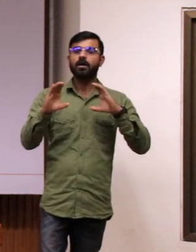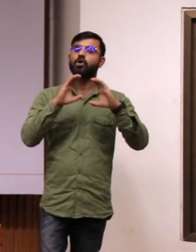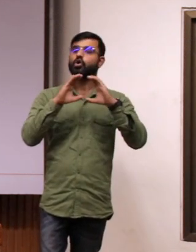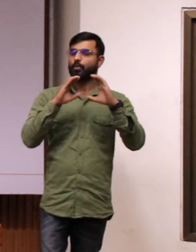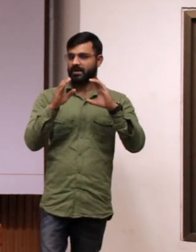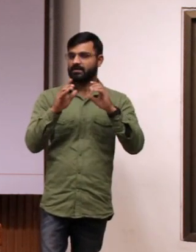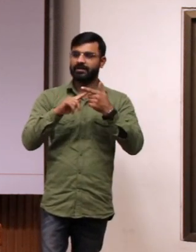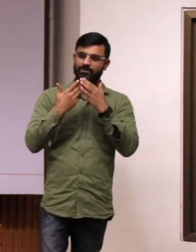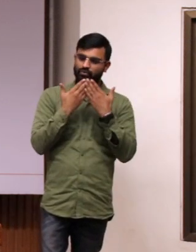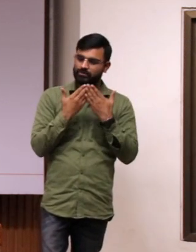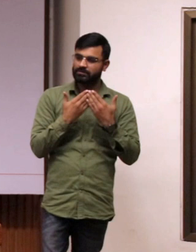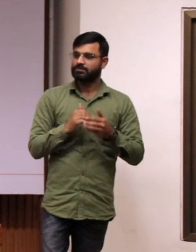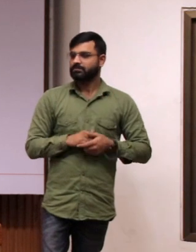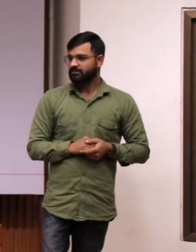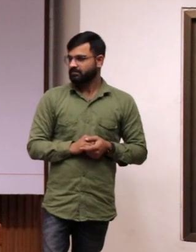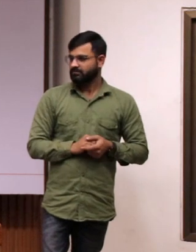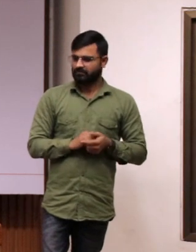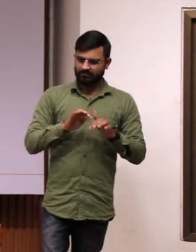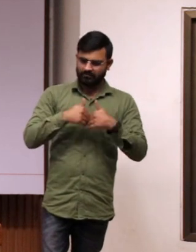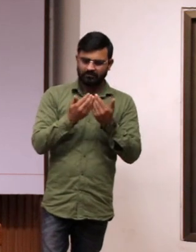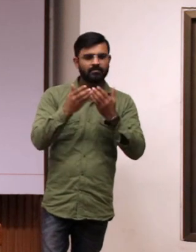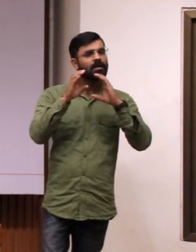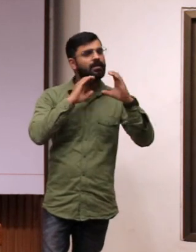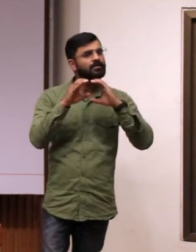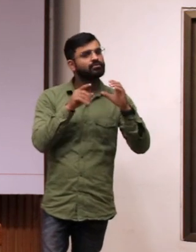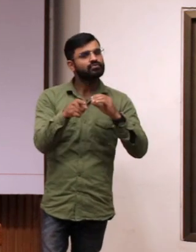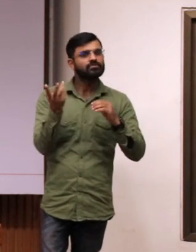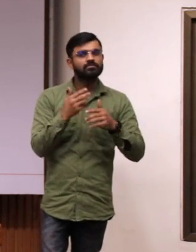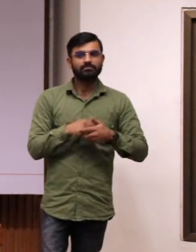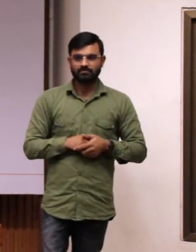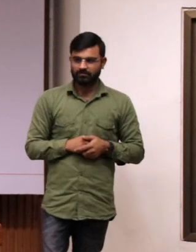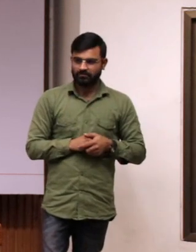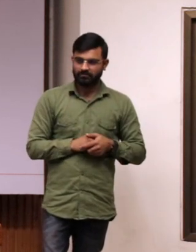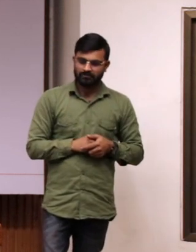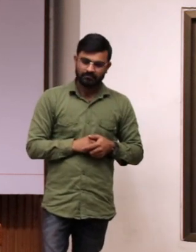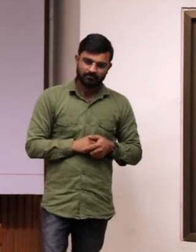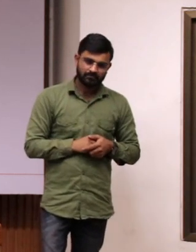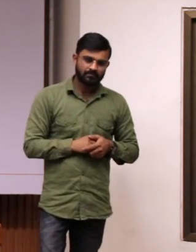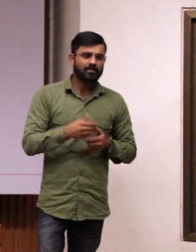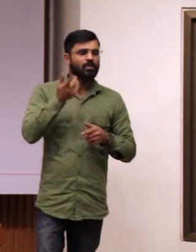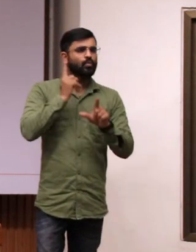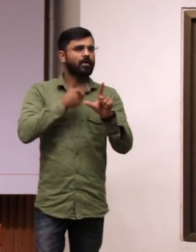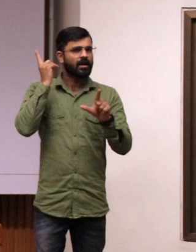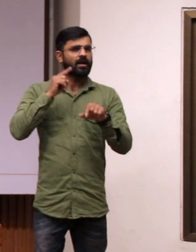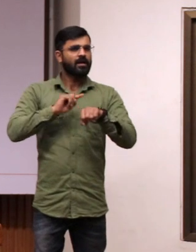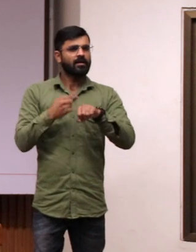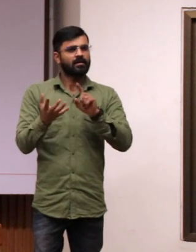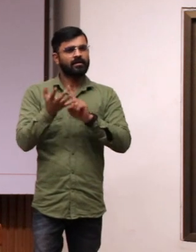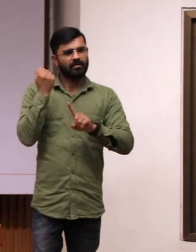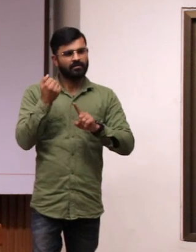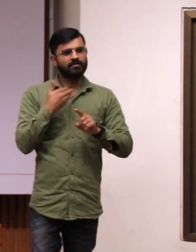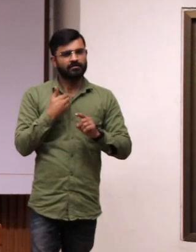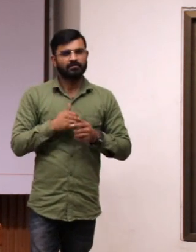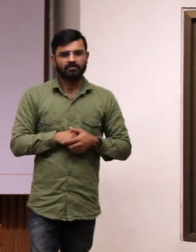communication and education. How you communicate? So 1 year I had given opportunity,